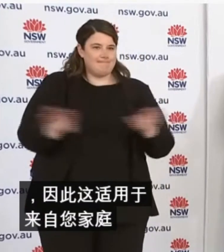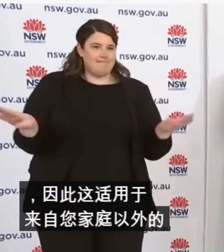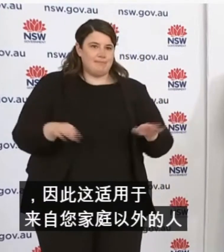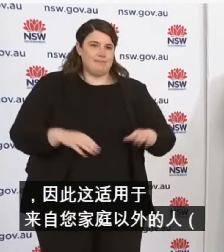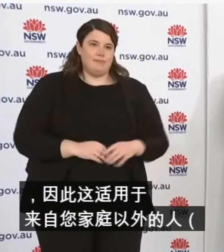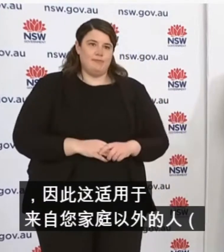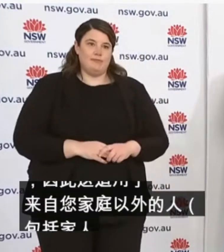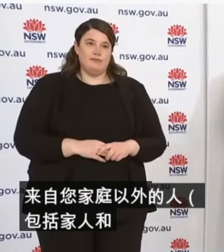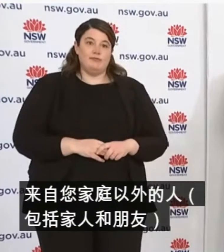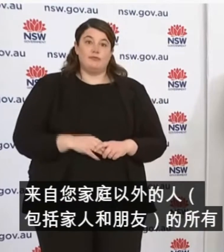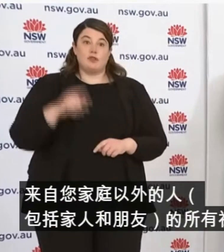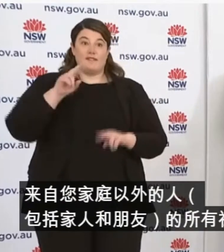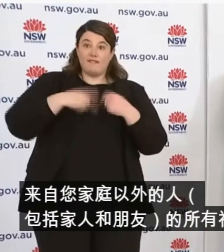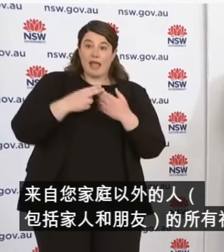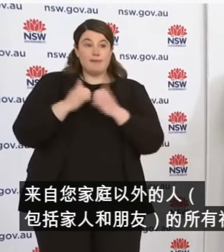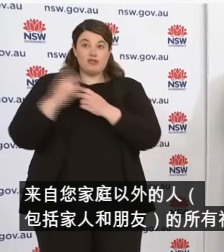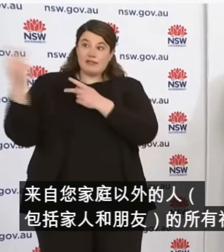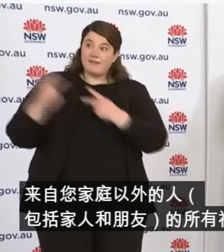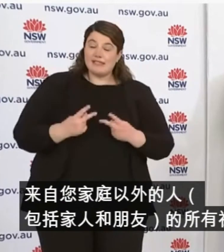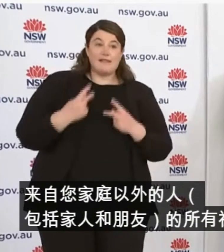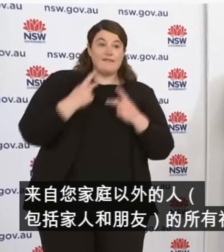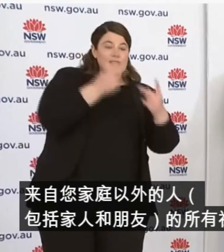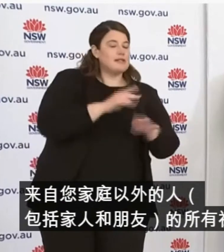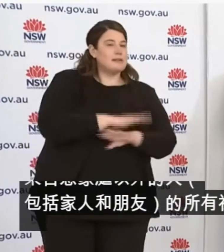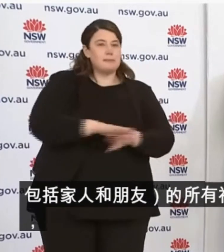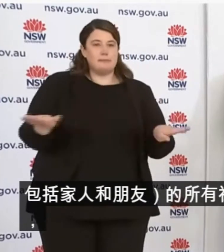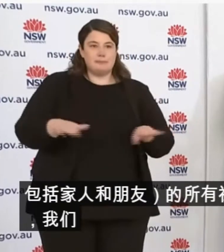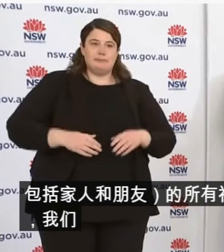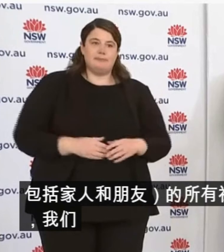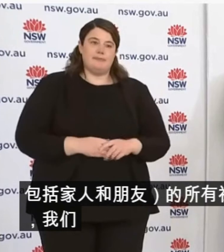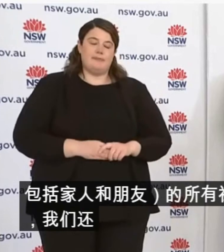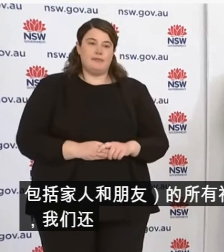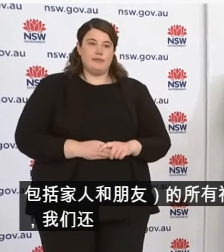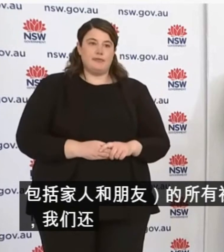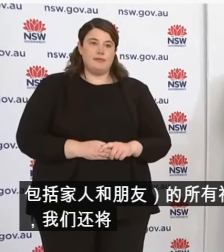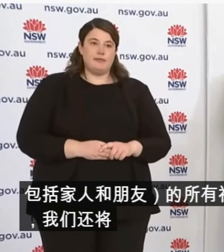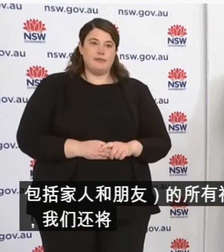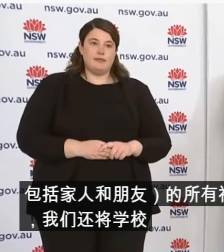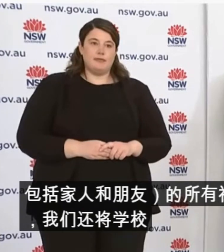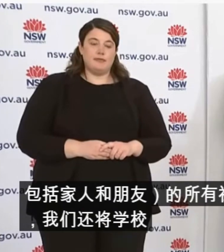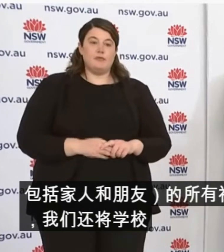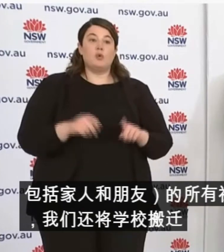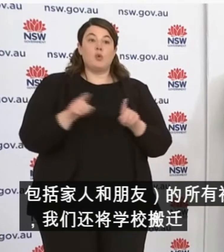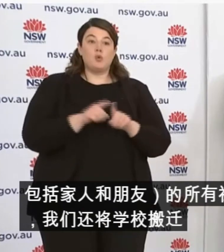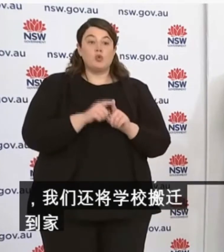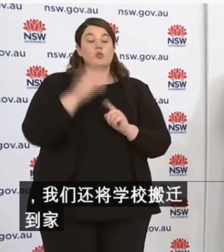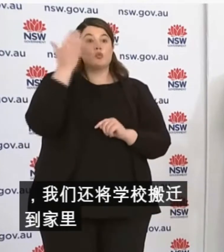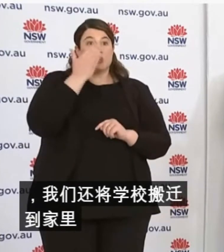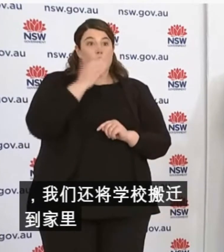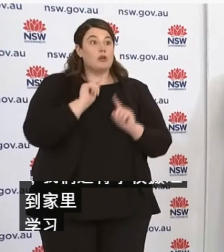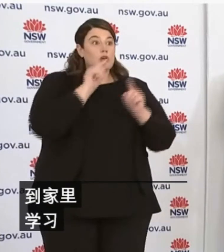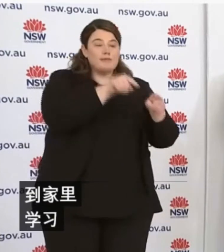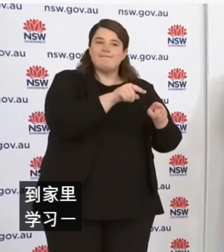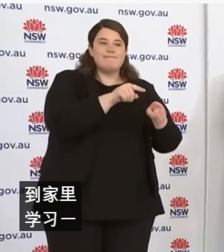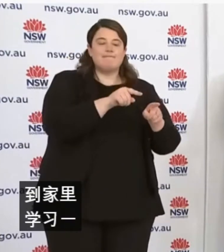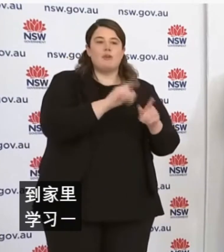those outside your household, including family and friends. And we're also moving schools to learn from home for